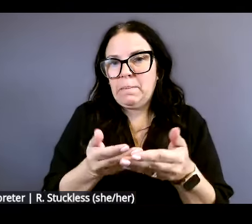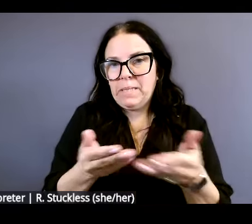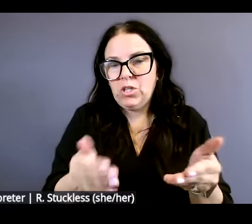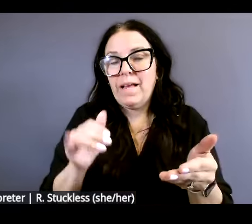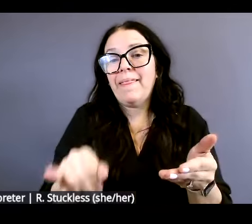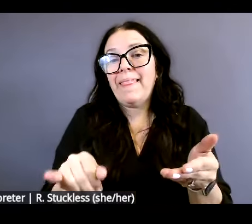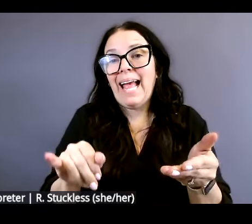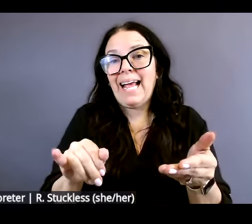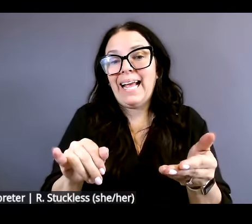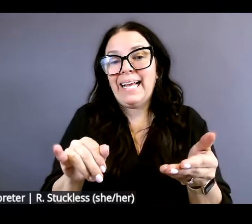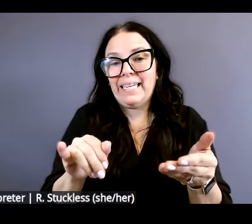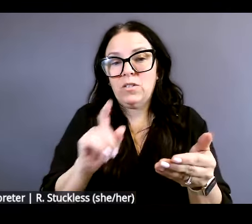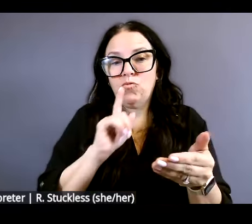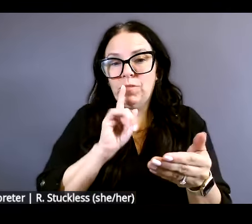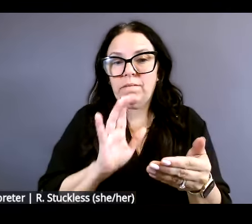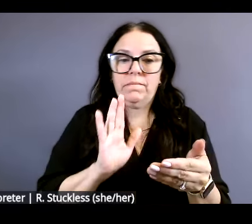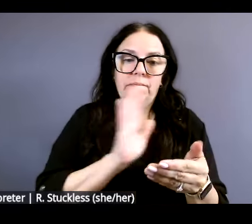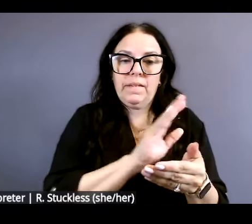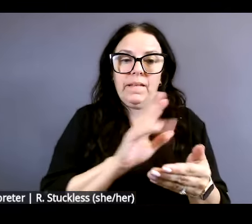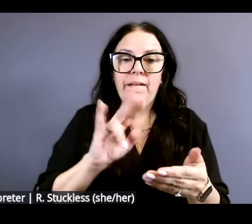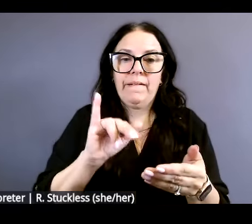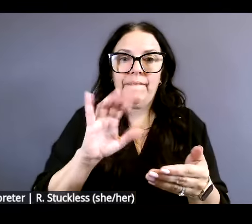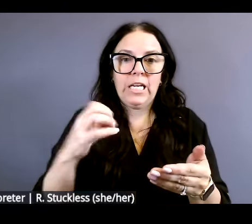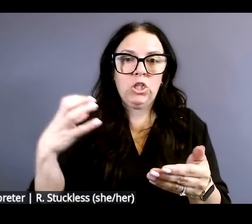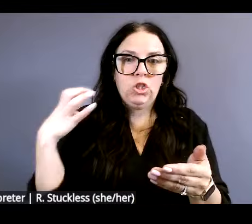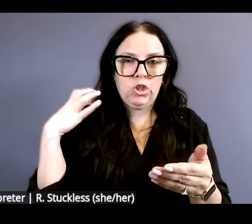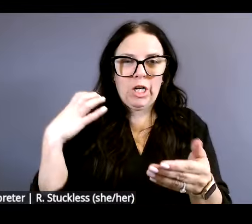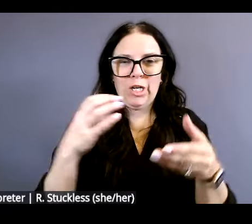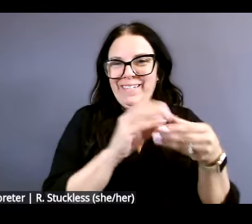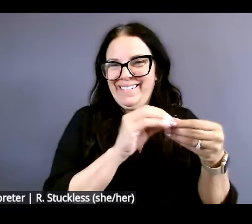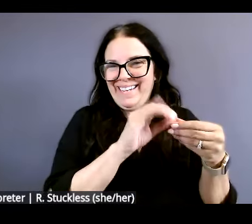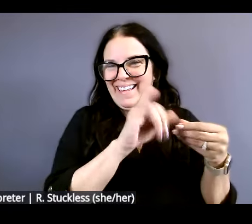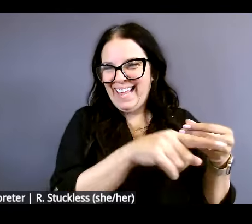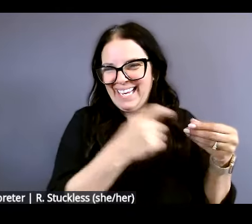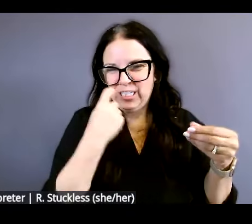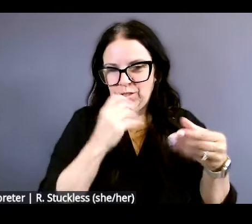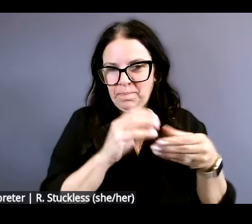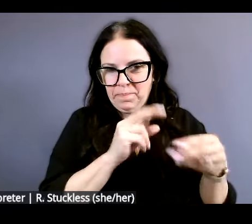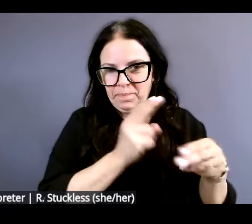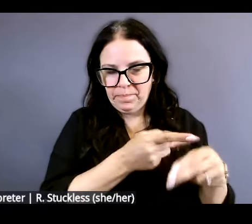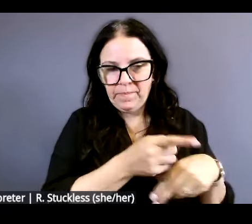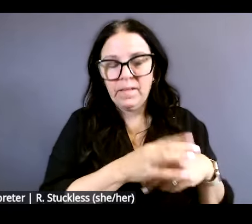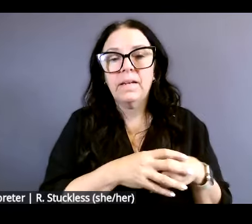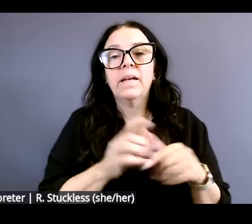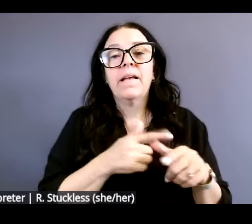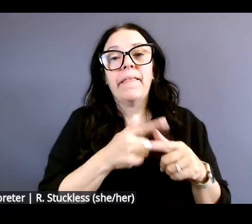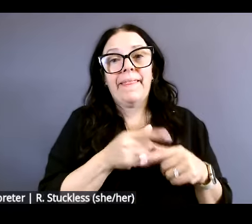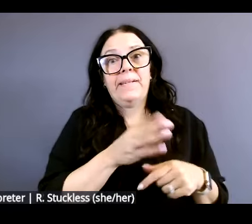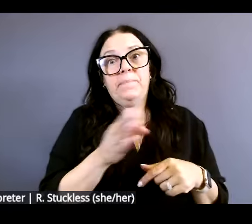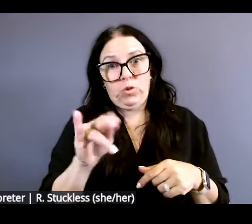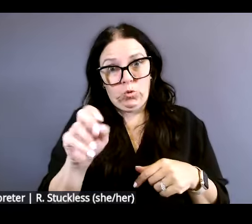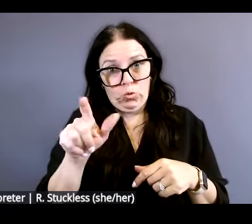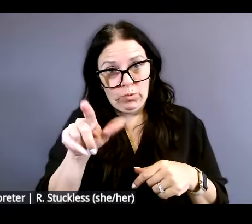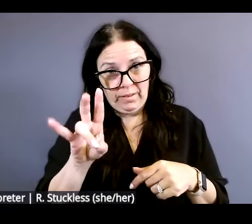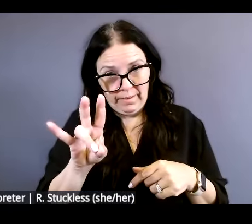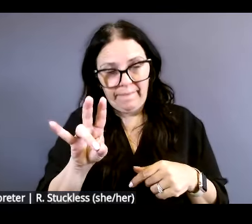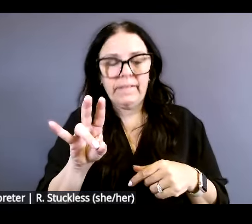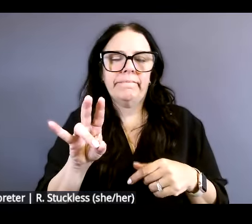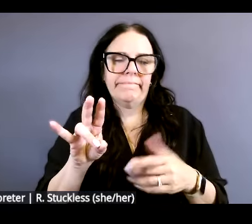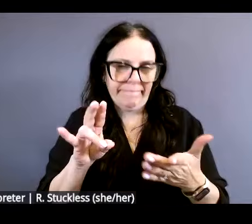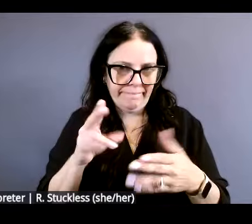Gurwitz was just referencing. Then we had the board meeting on June 27th, as we're aware.